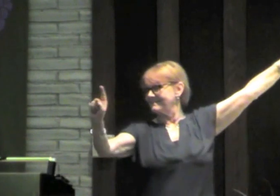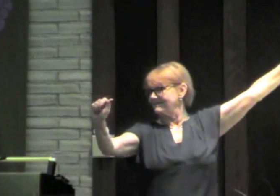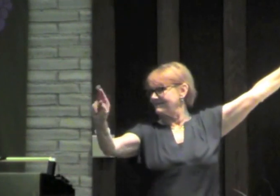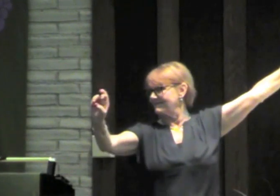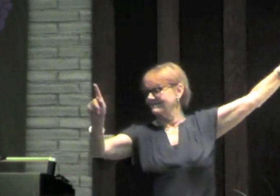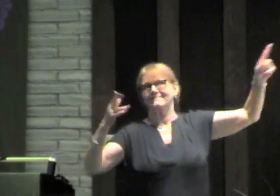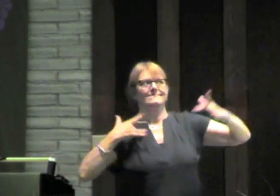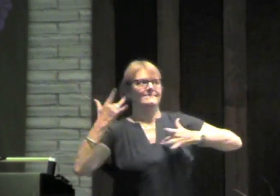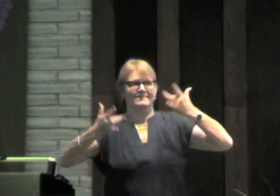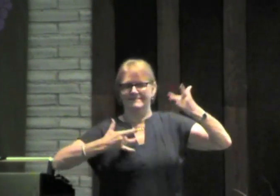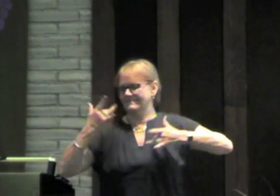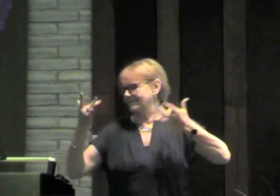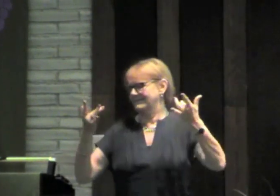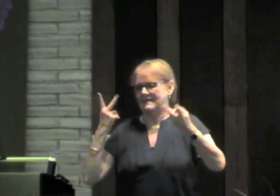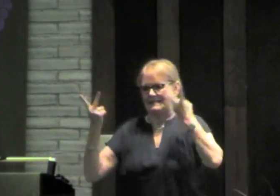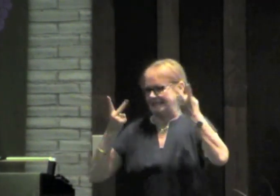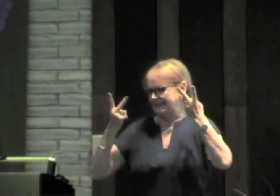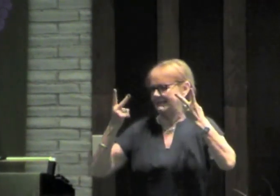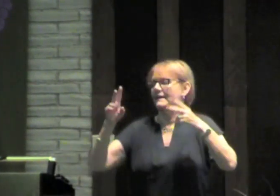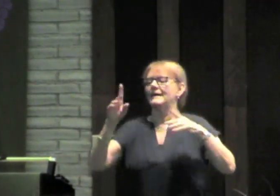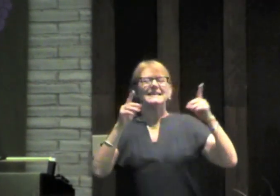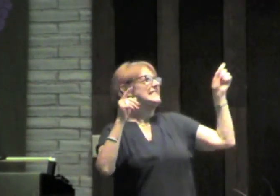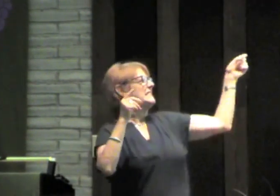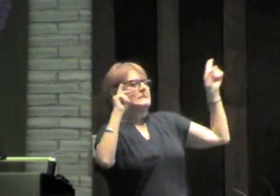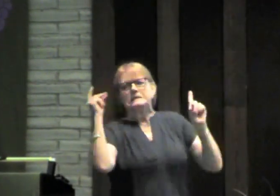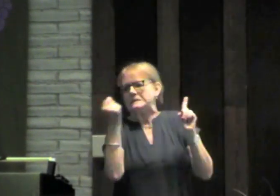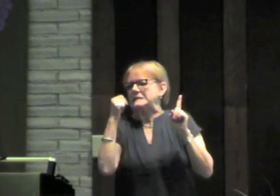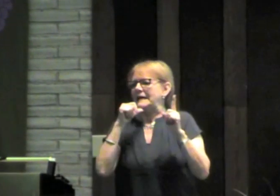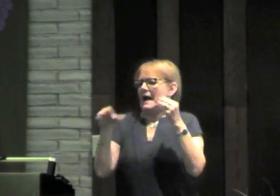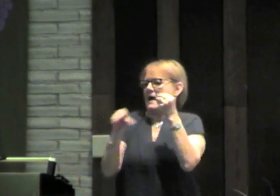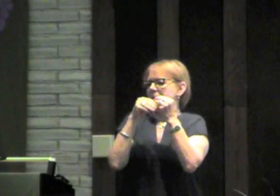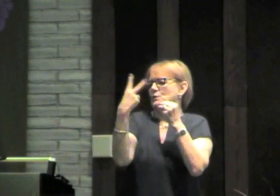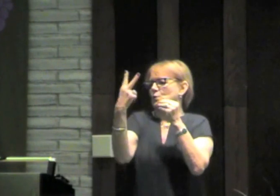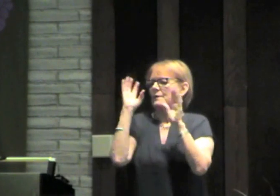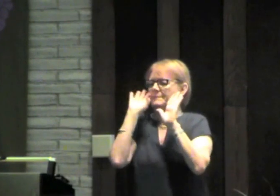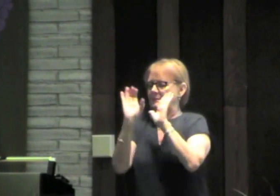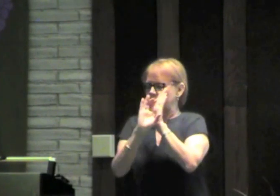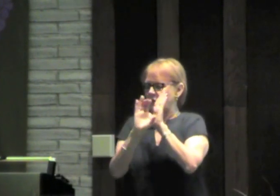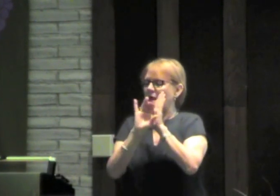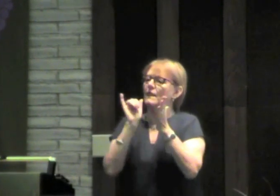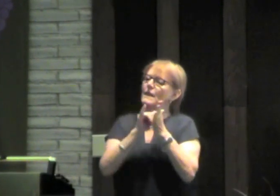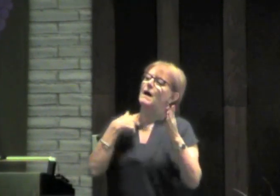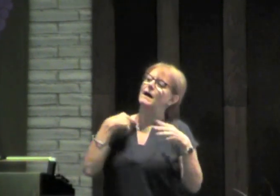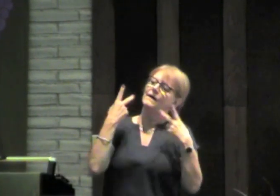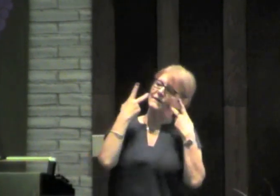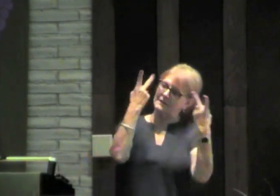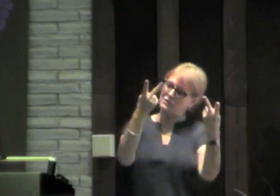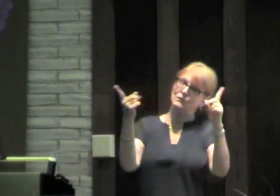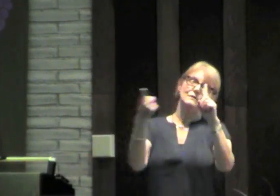And here we have Nazareth. That was a thrilling city to visit. I'm sorry I forgot to put in 2